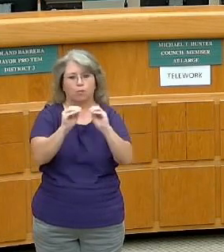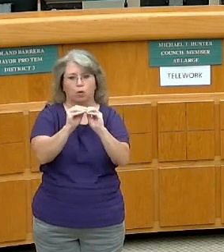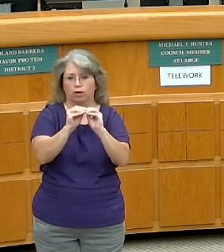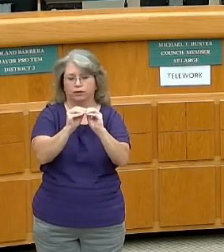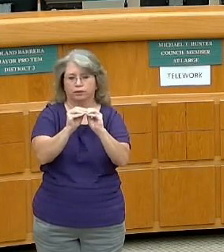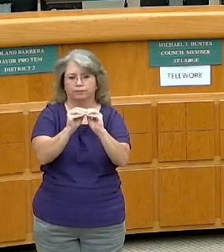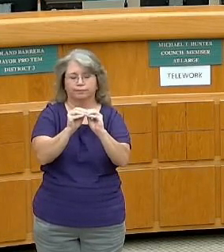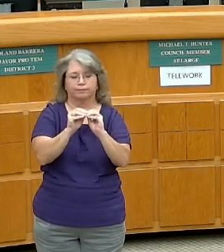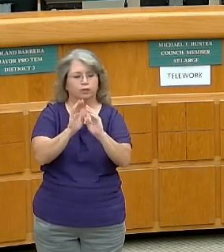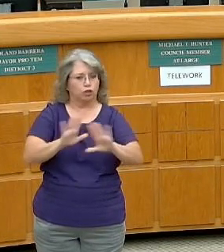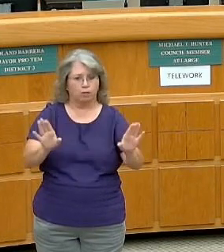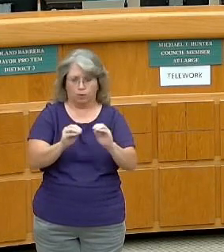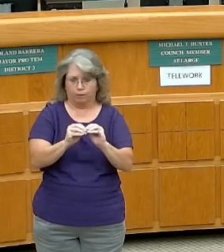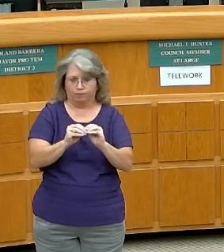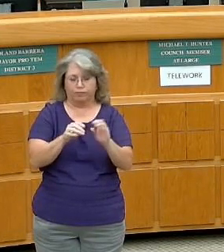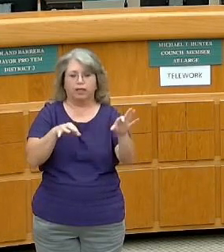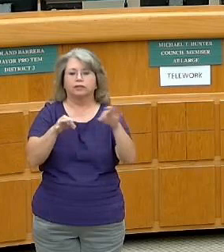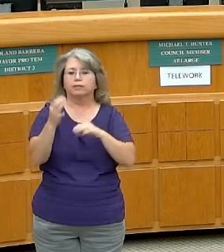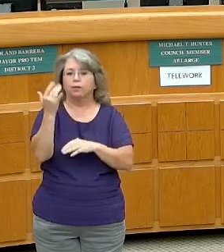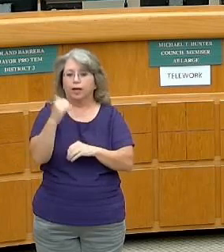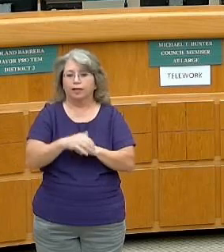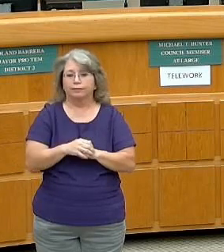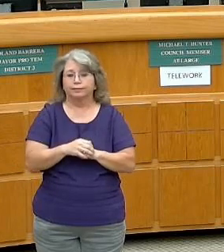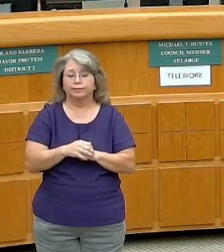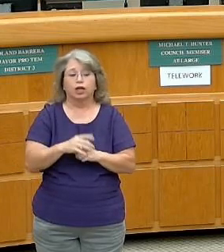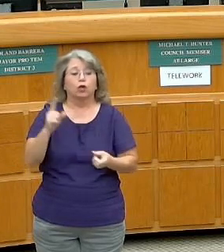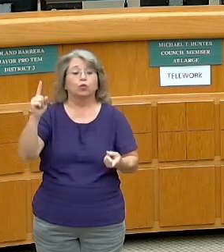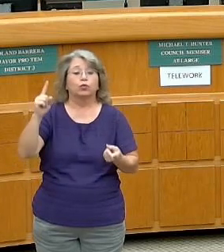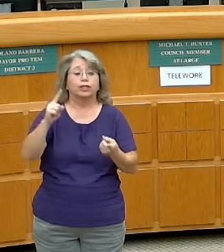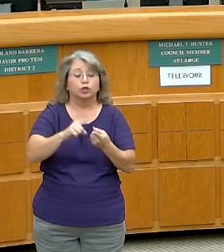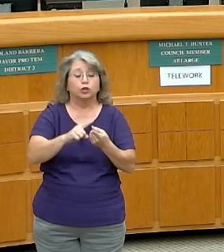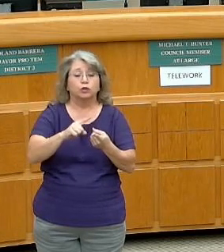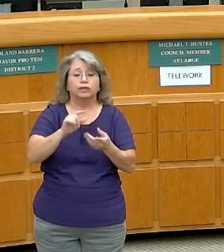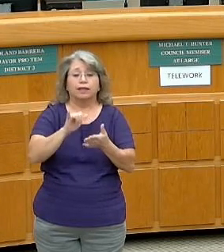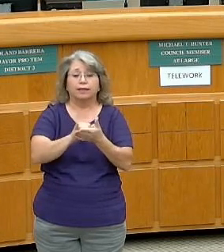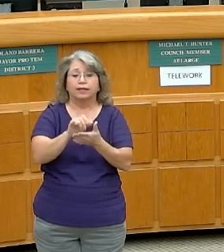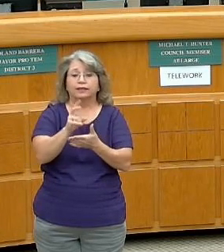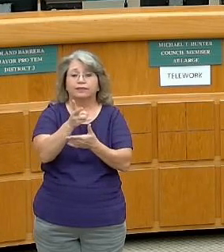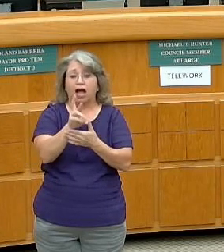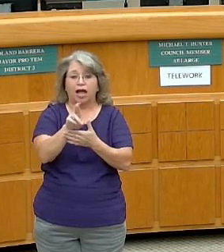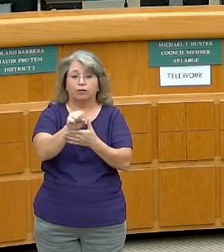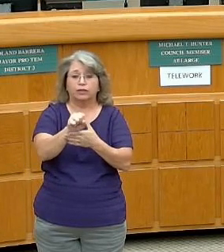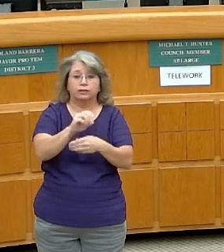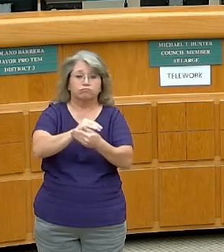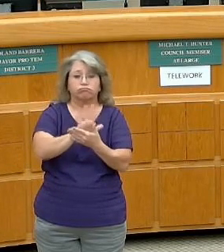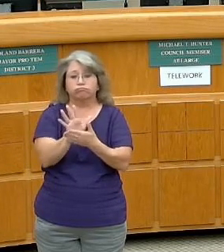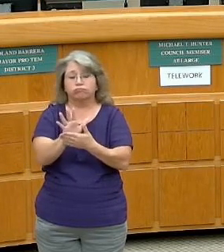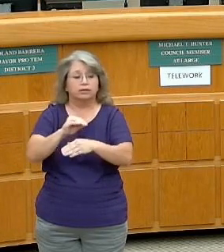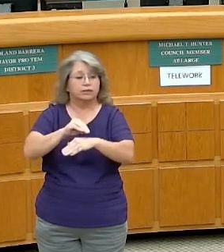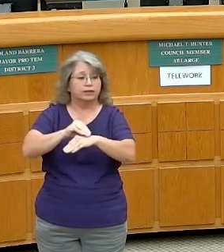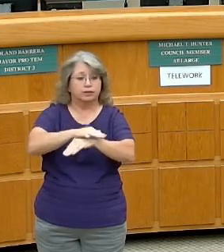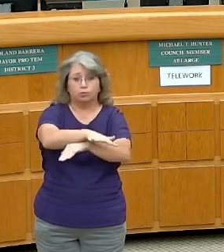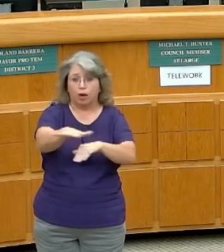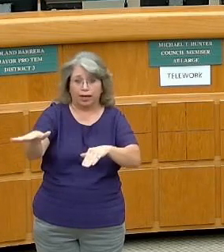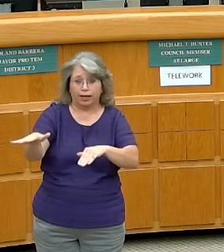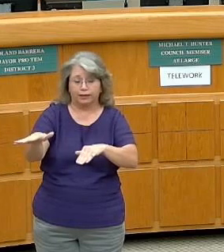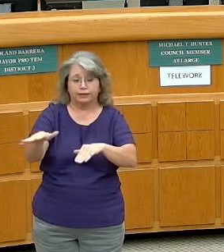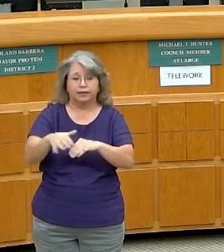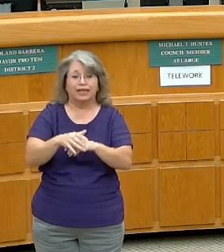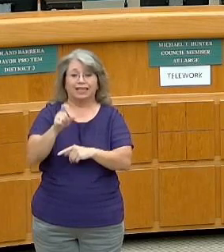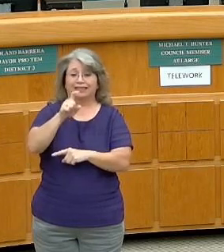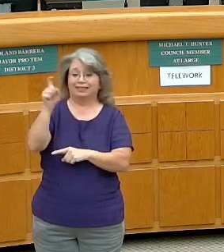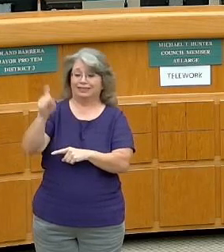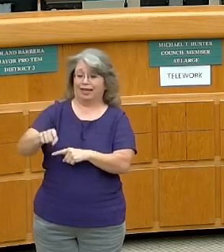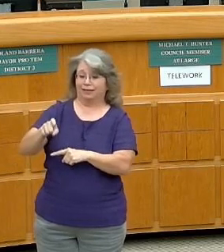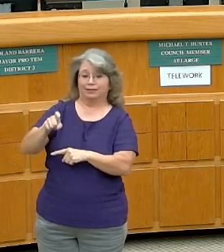to explain why. This is so that we can reduce the spread of the virus. Texas has made their orders